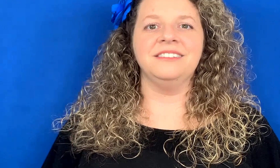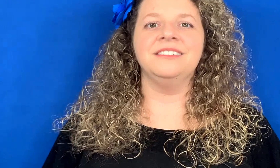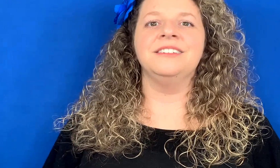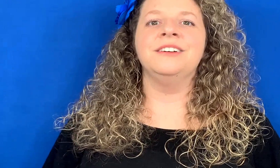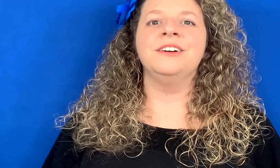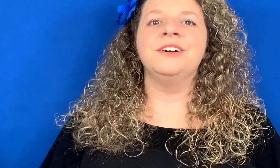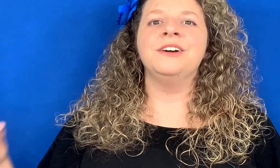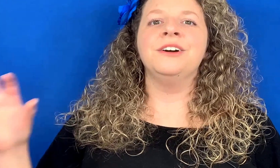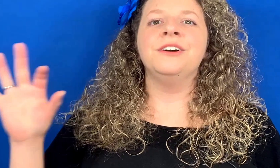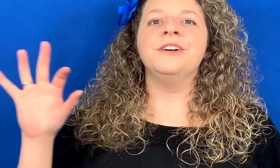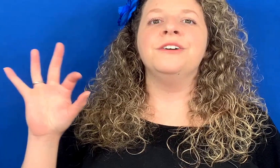Again.